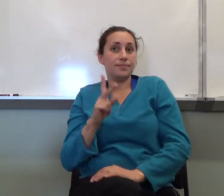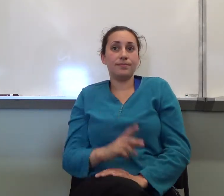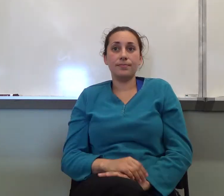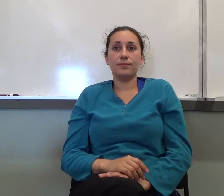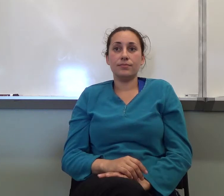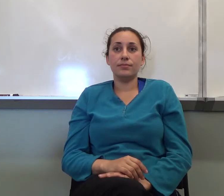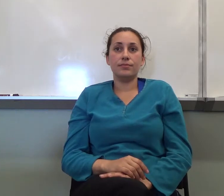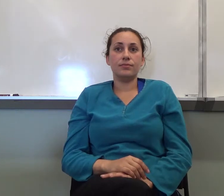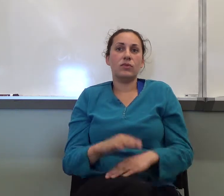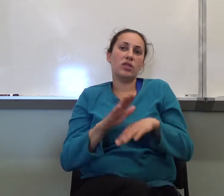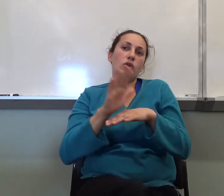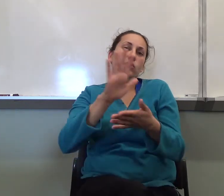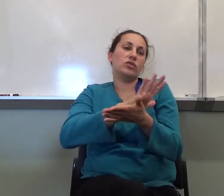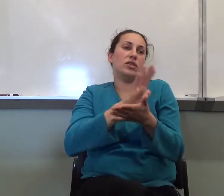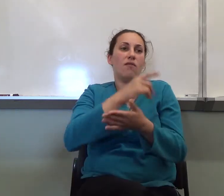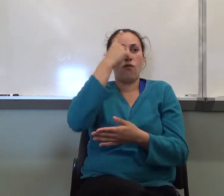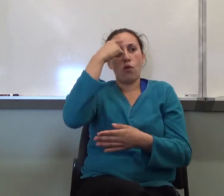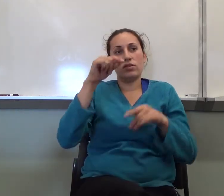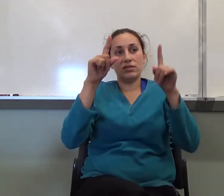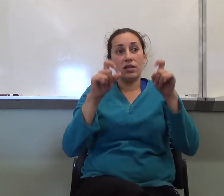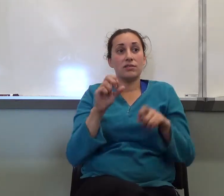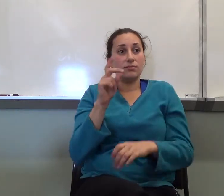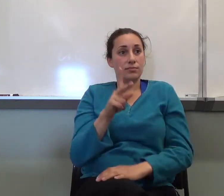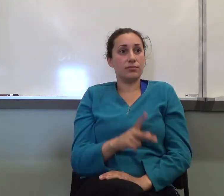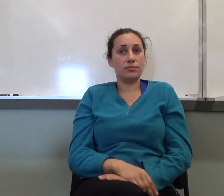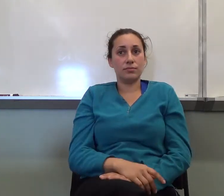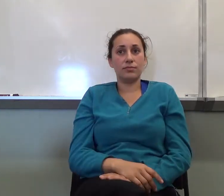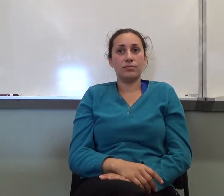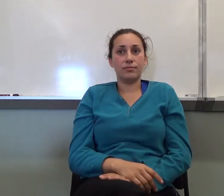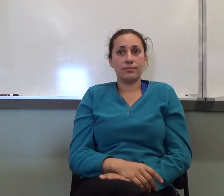sheet for tests and stuff like that.